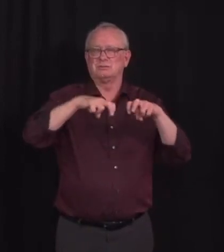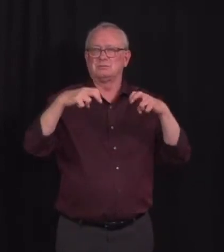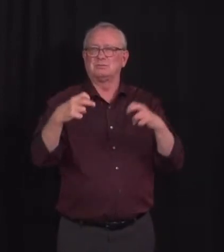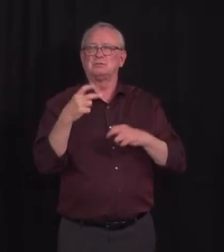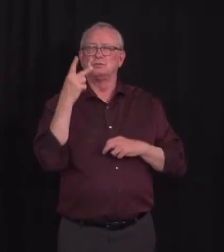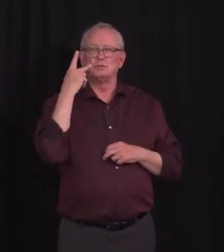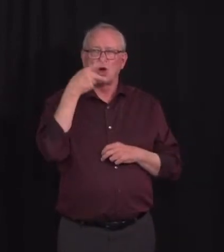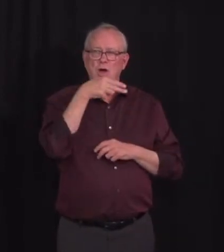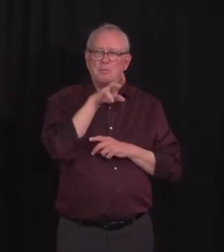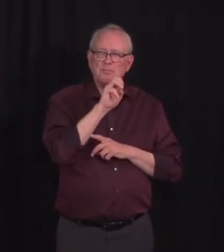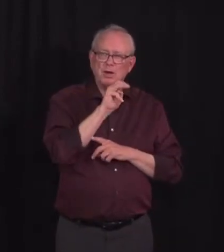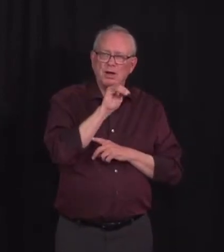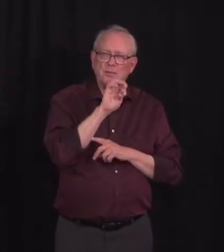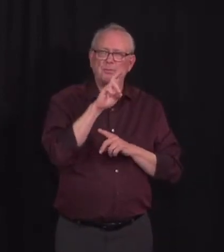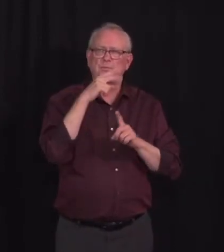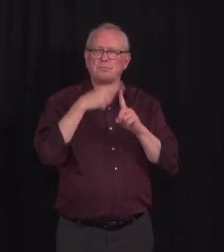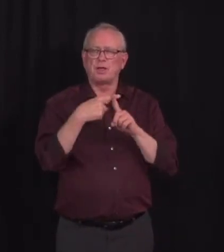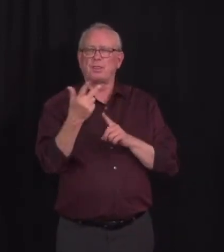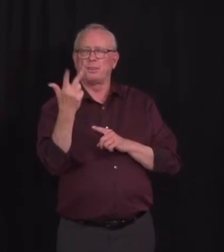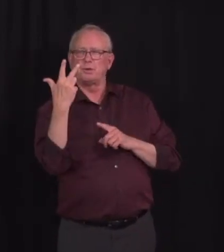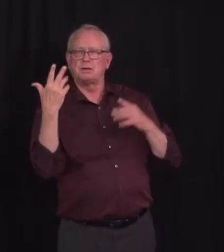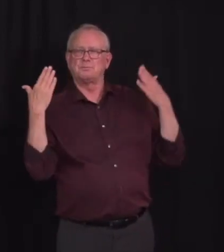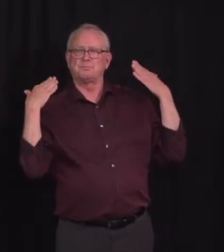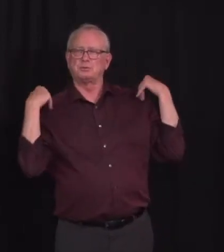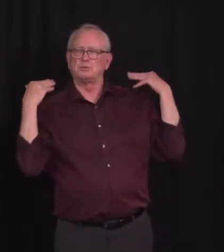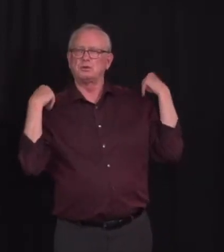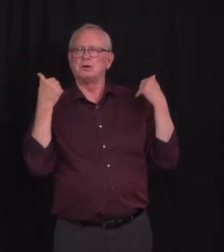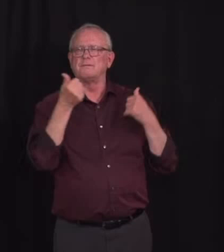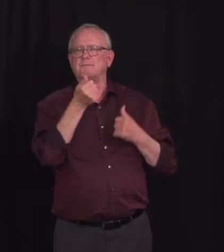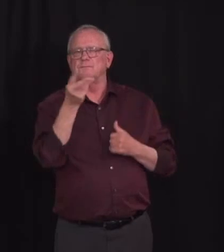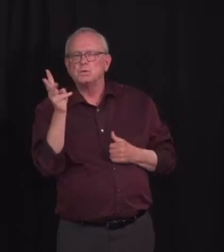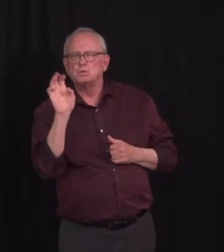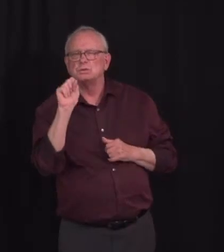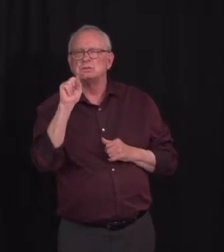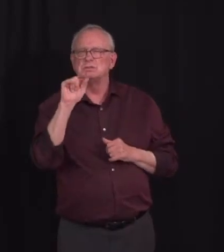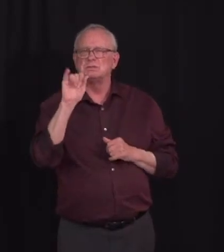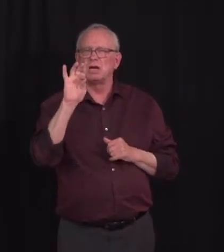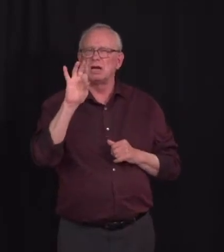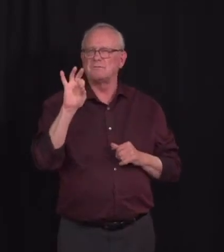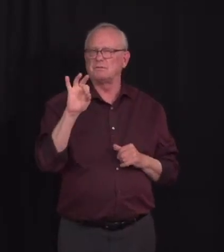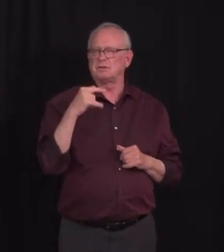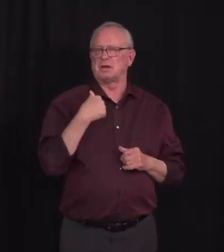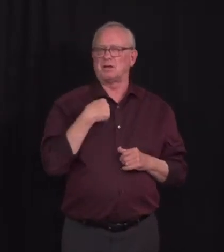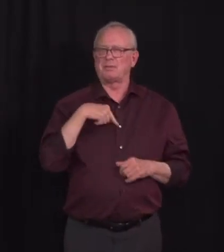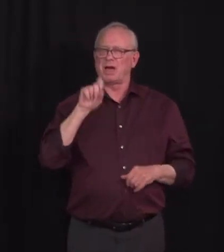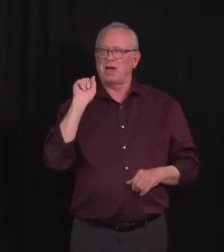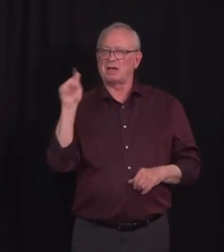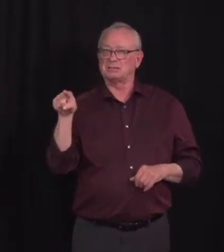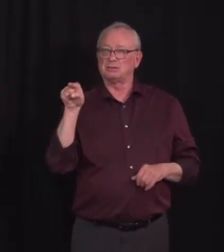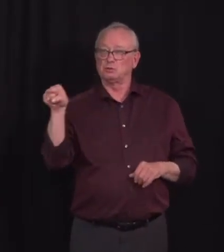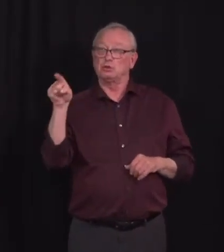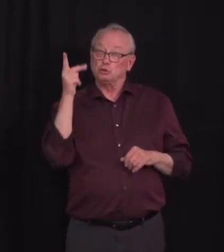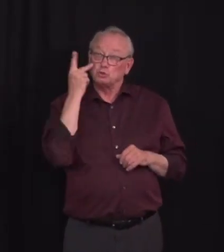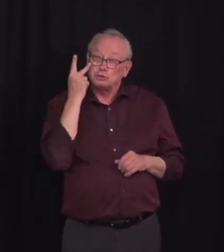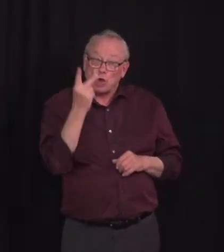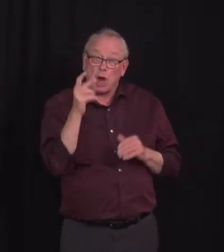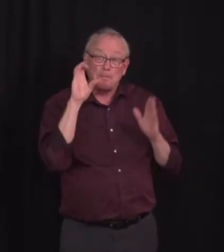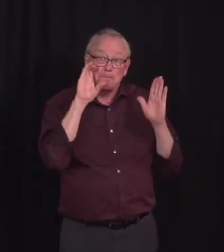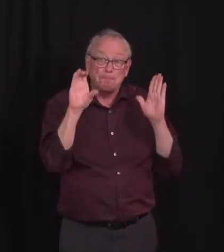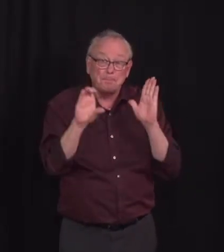cabinet ministers, as well as some staffers. I'm going to ask you this. From what you saw in those photos, and those photos are all over the